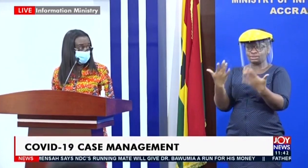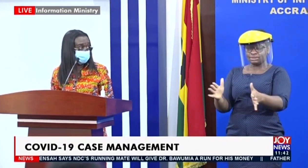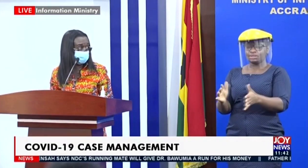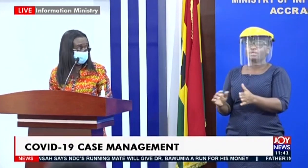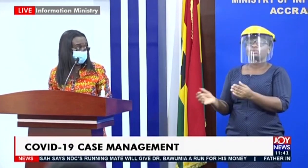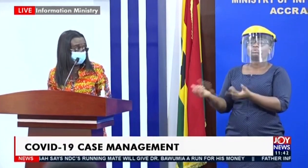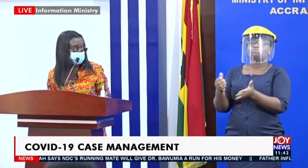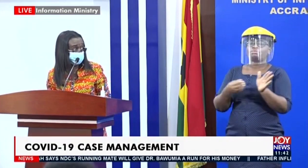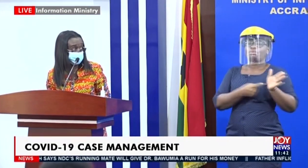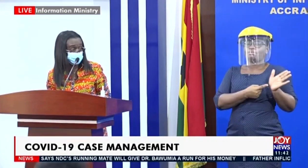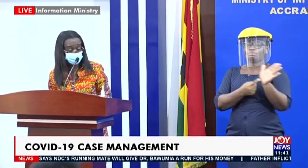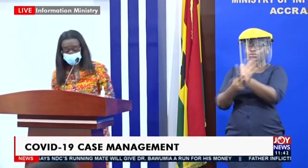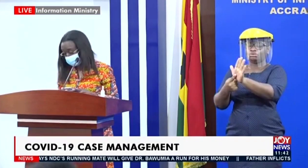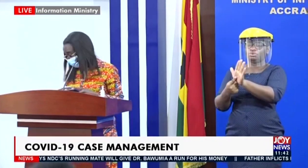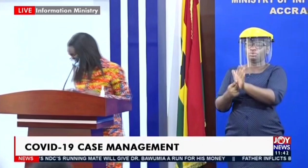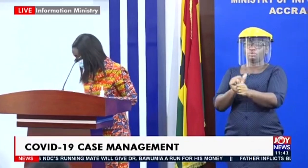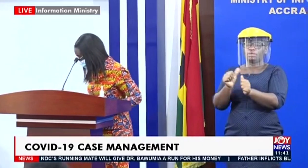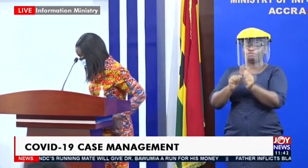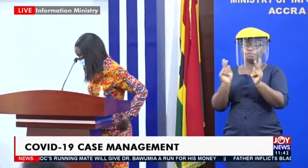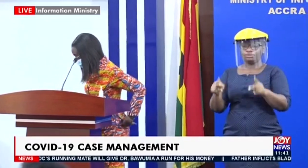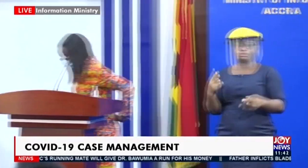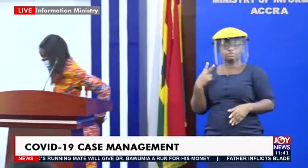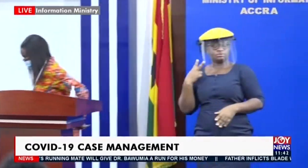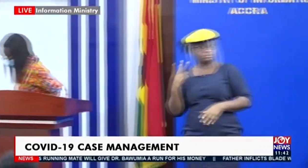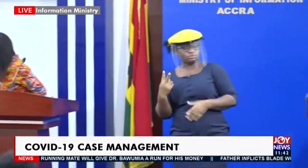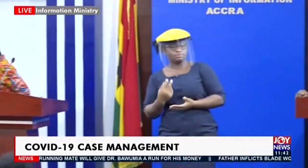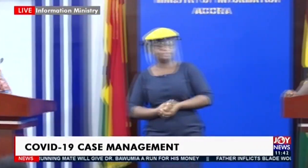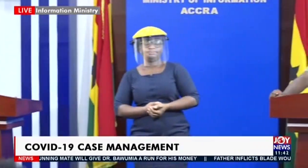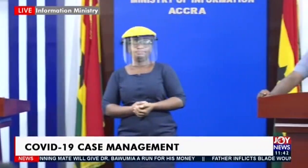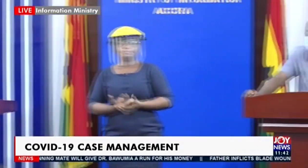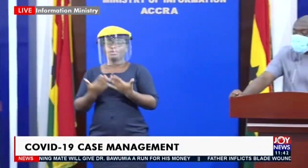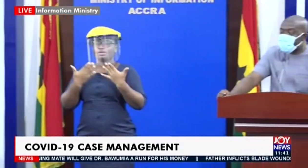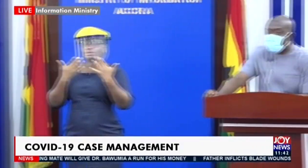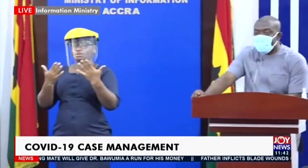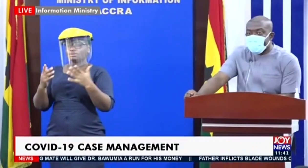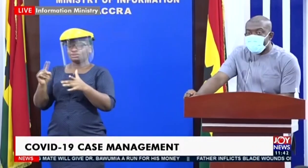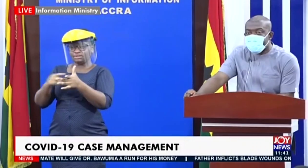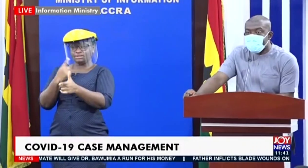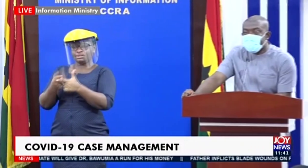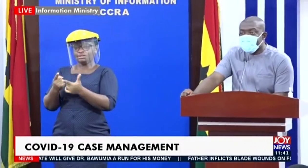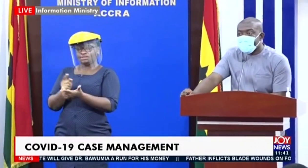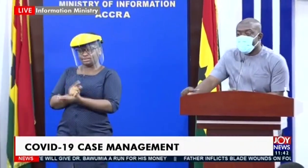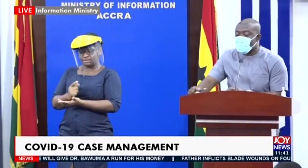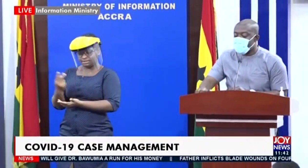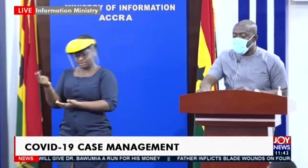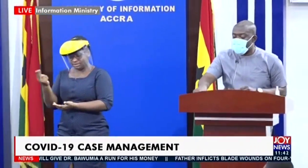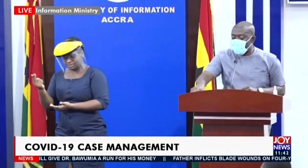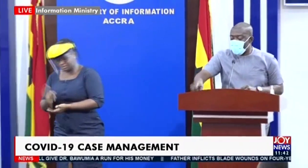published for everybody to see. Thank you. Thank you. Colleagues, thank you. We'll see you on Thursday.